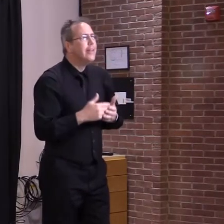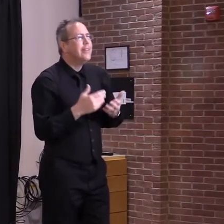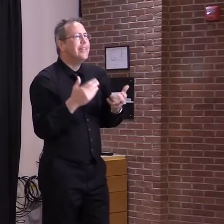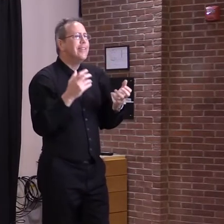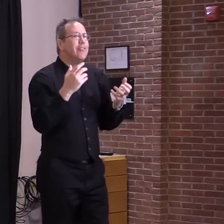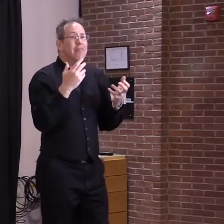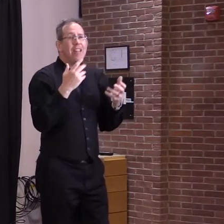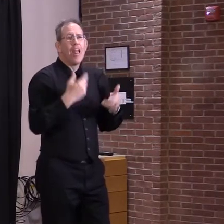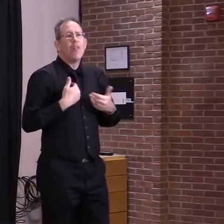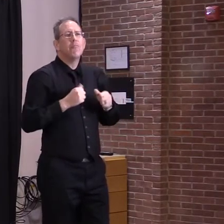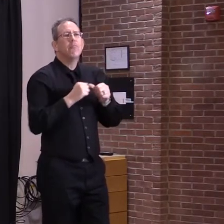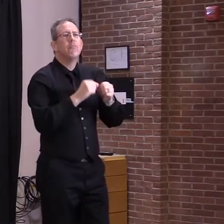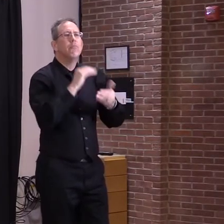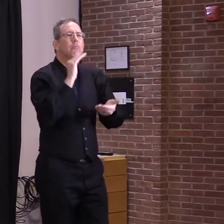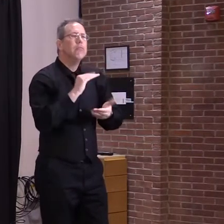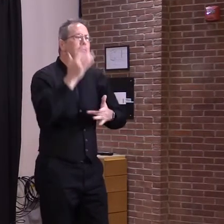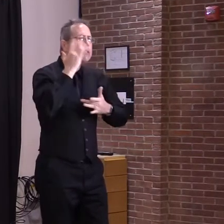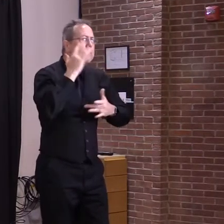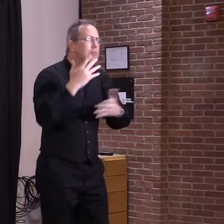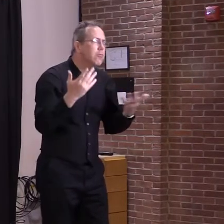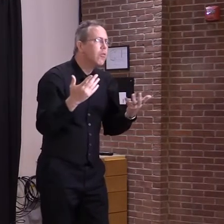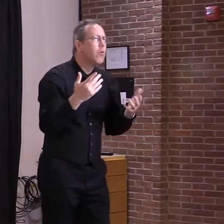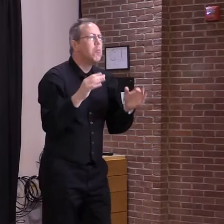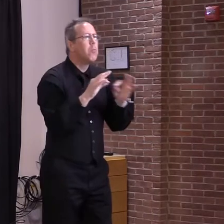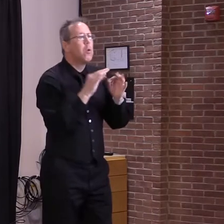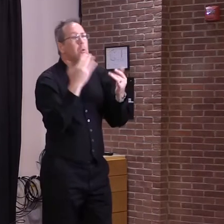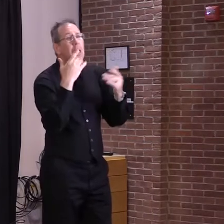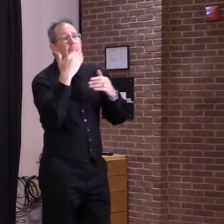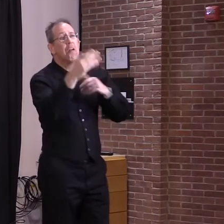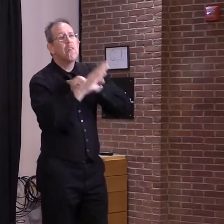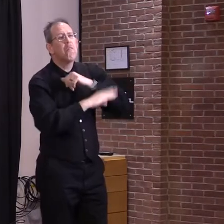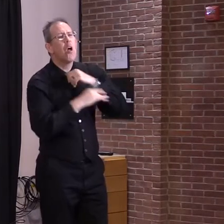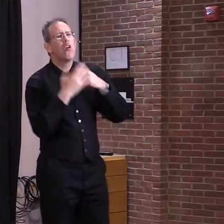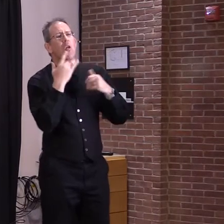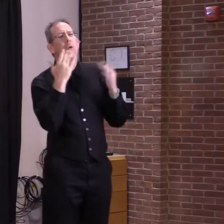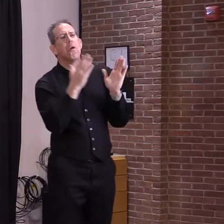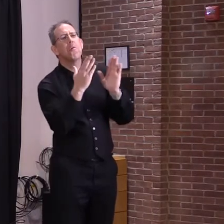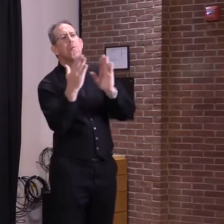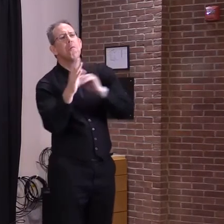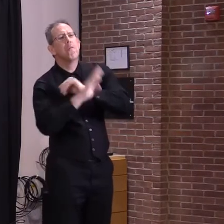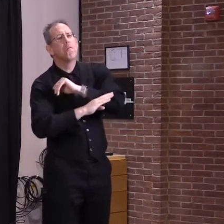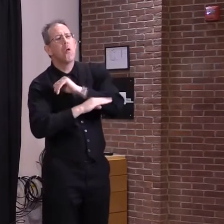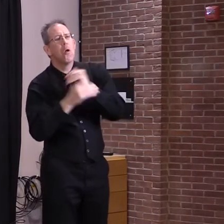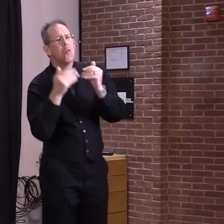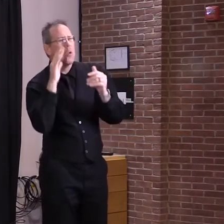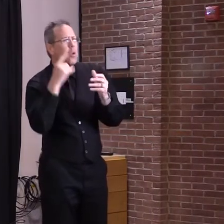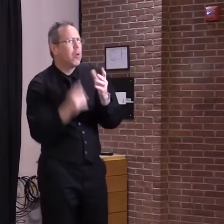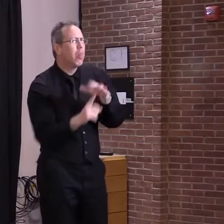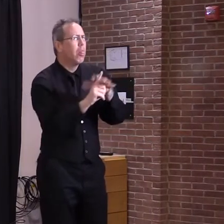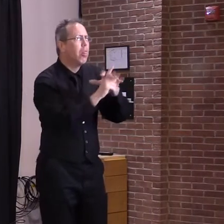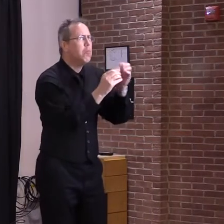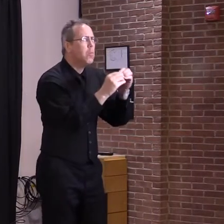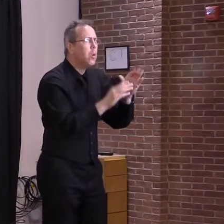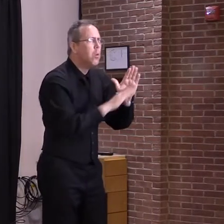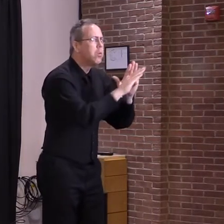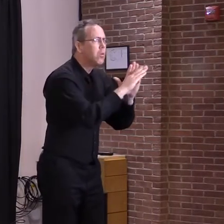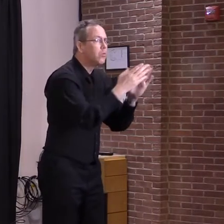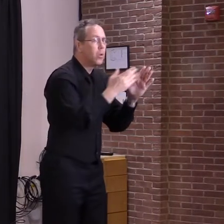wait till maybe later in the summer, fall, so I'm better protected when we come back indoors. So